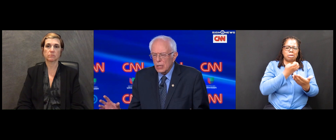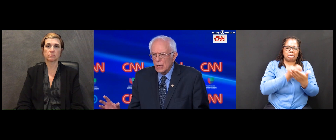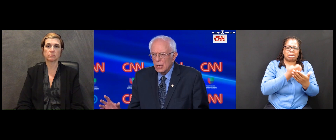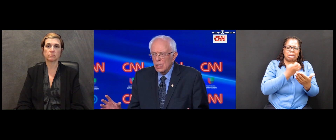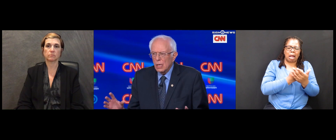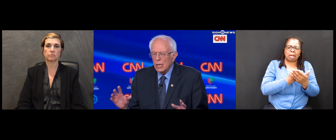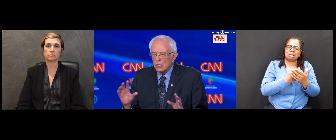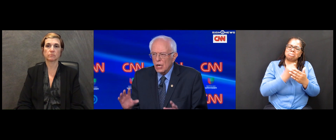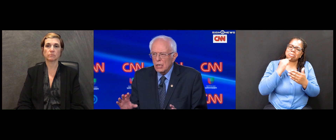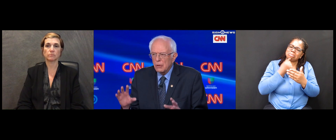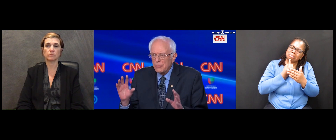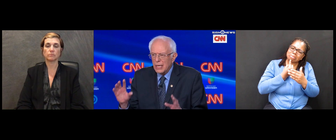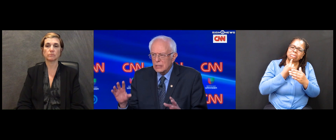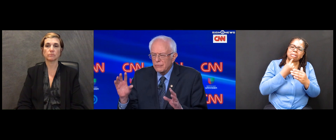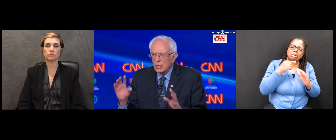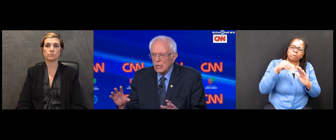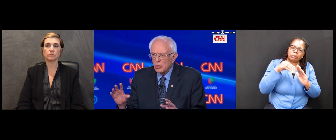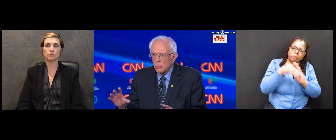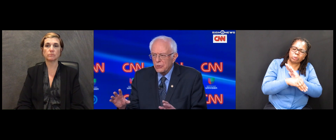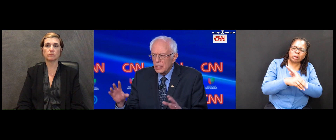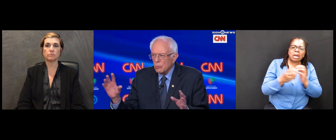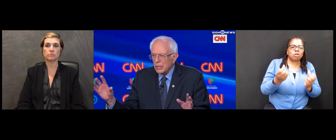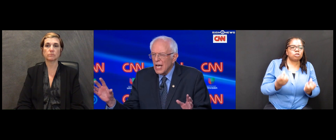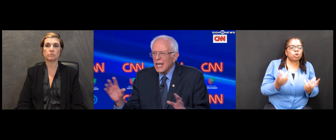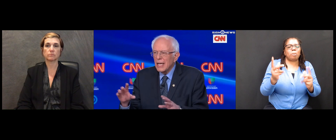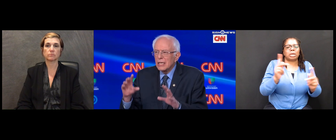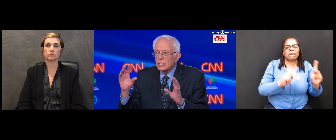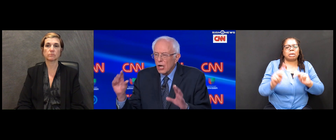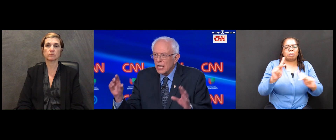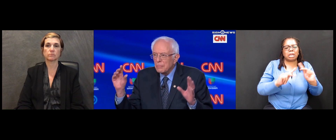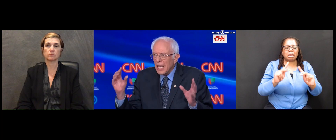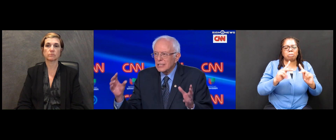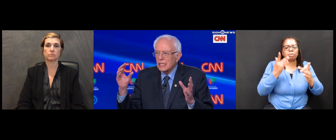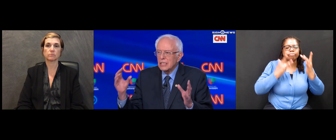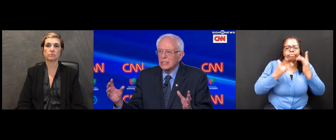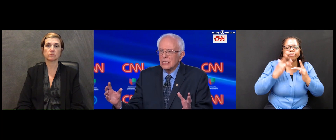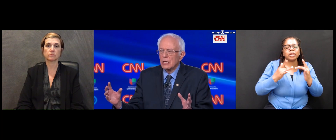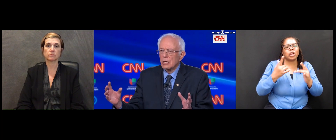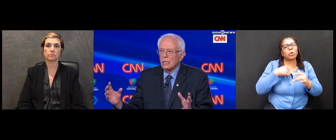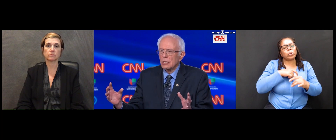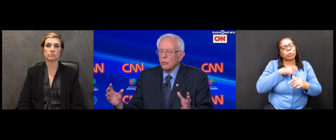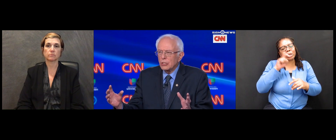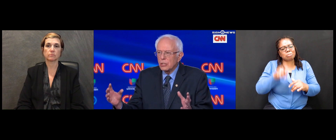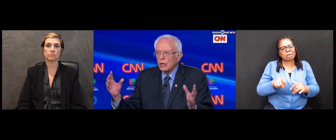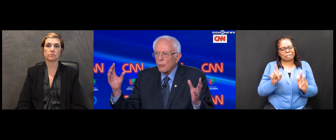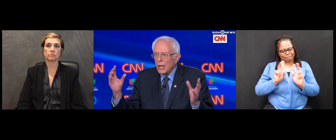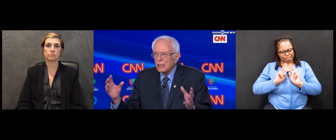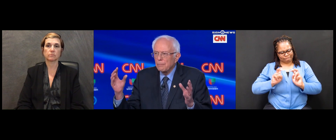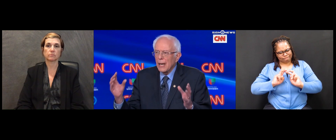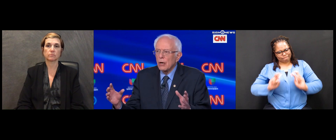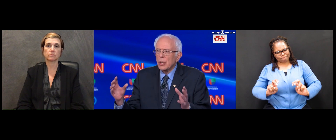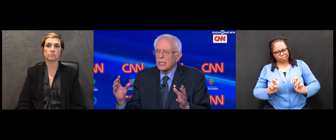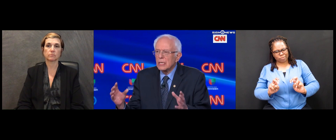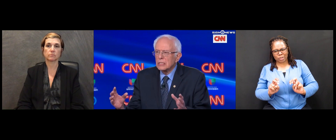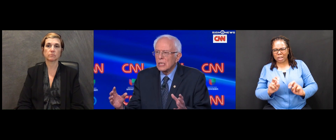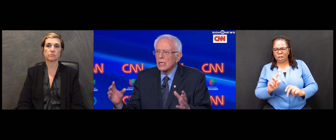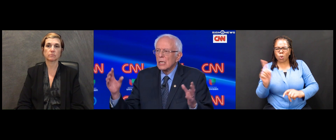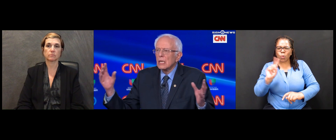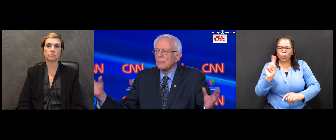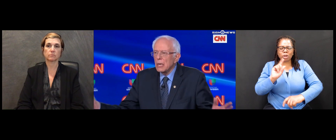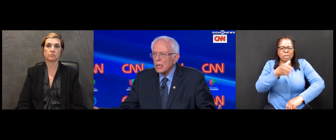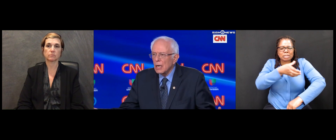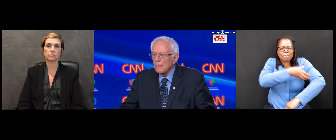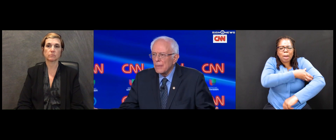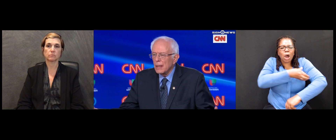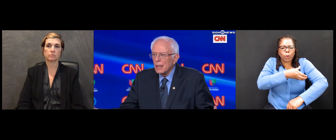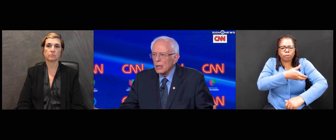are hurting at a time of massive income and wealth inequality. It is time to ask this, the question of where the power is